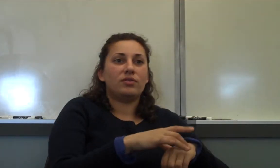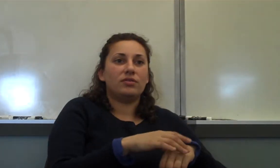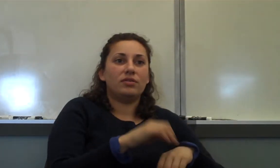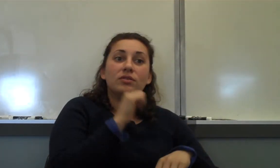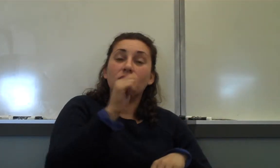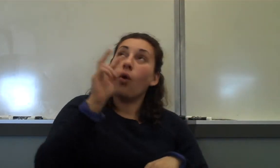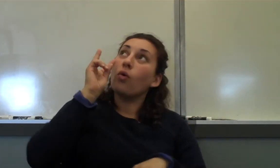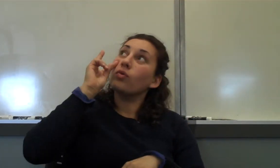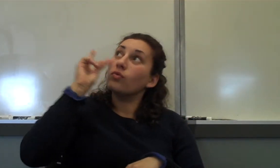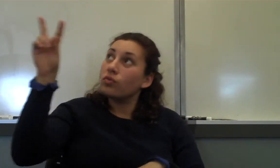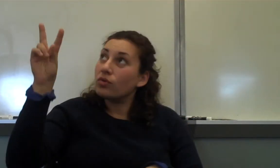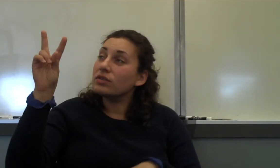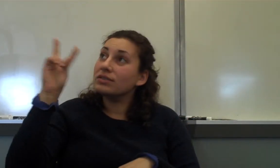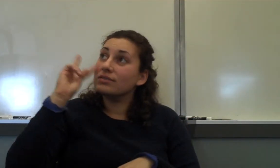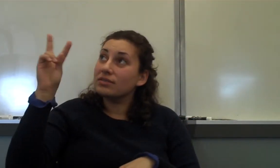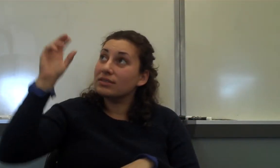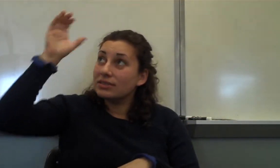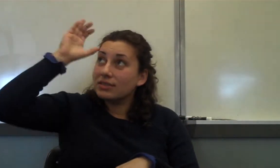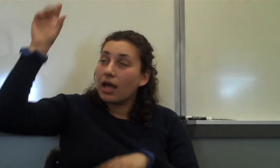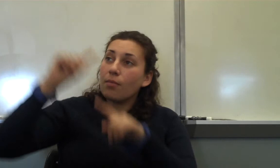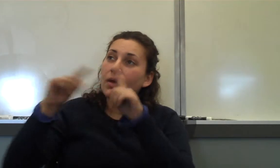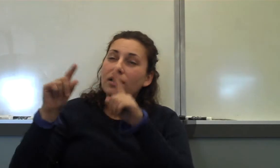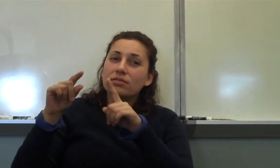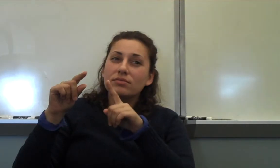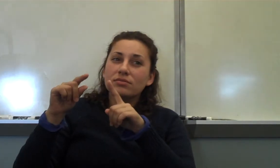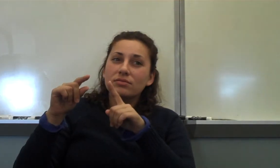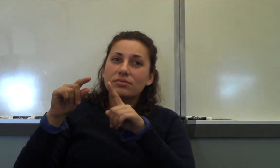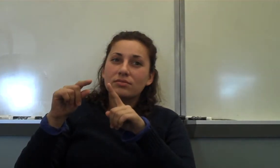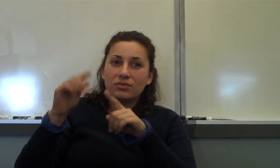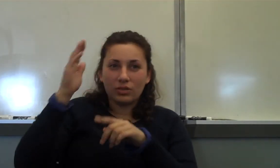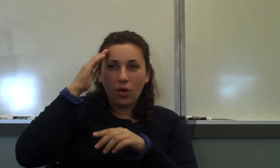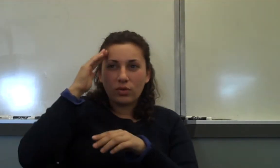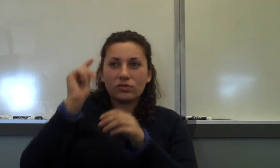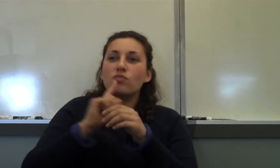as it was 8 1/3 minutes ago. It's not the sun the way it is now.